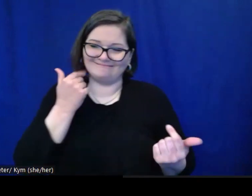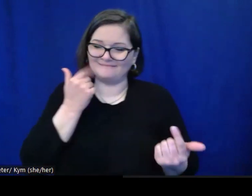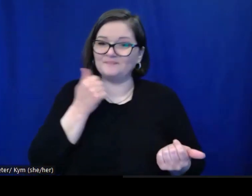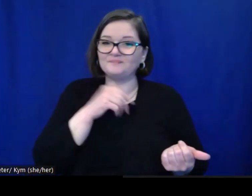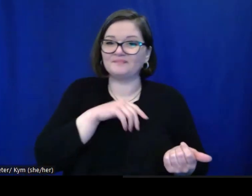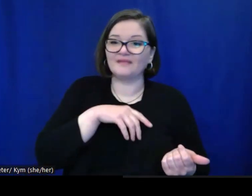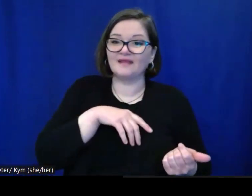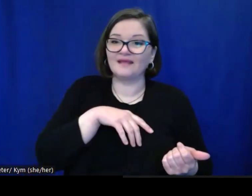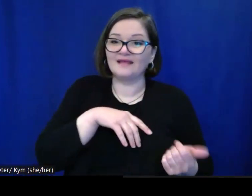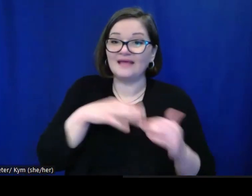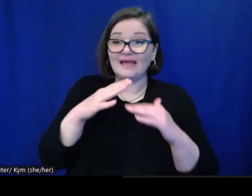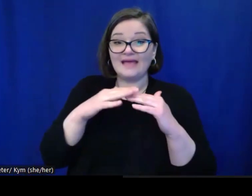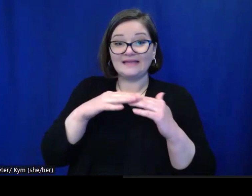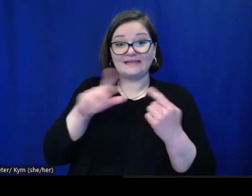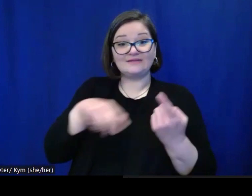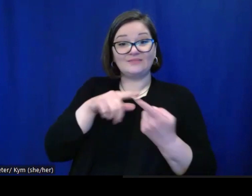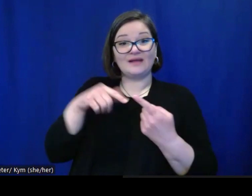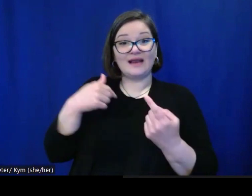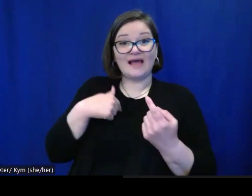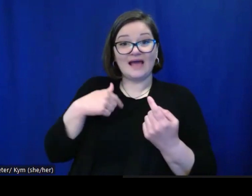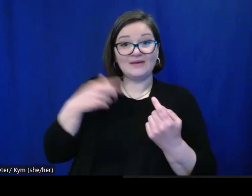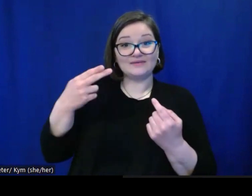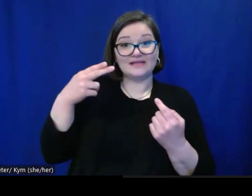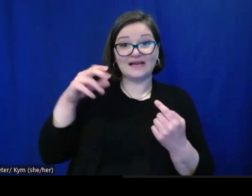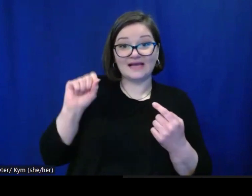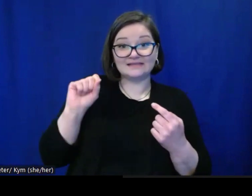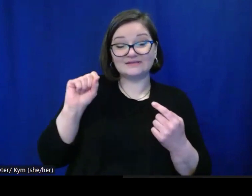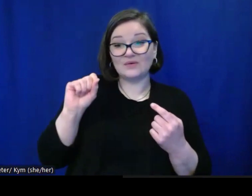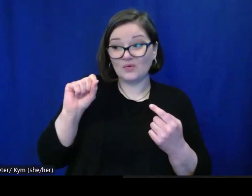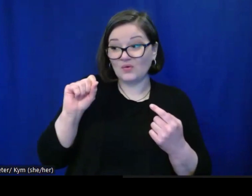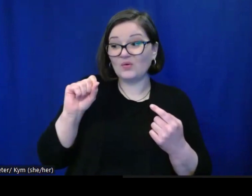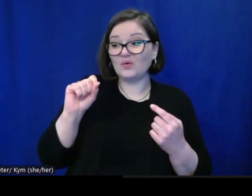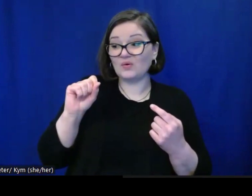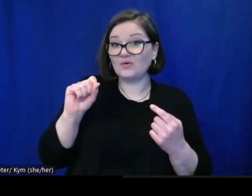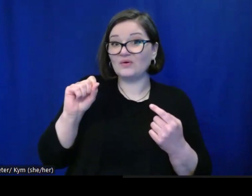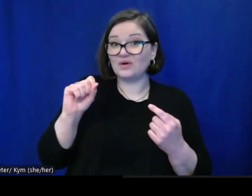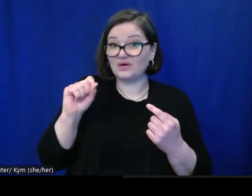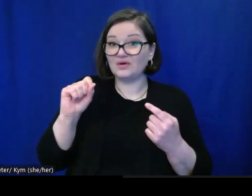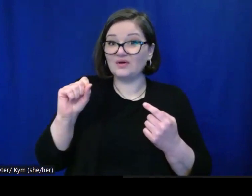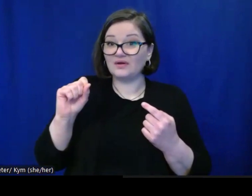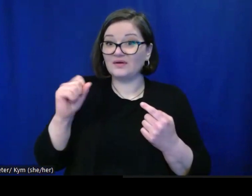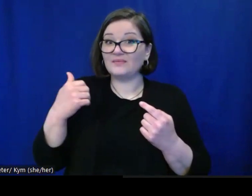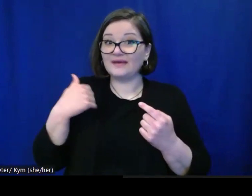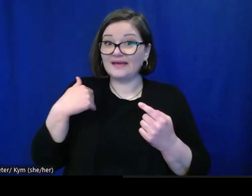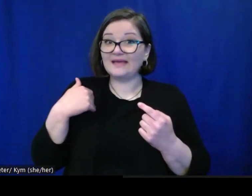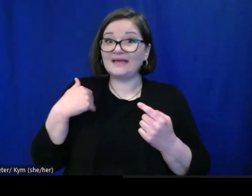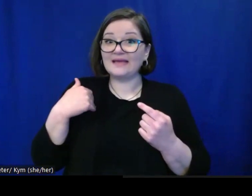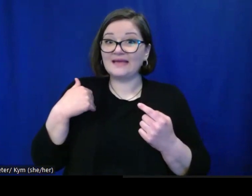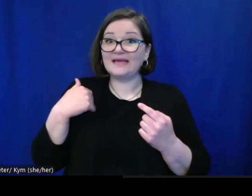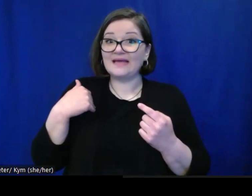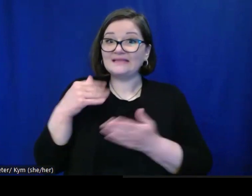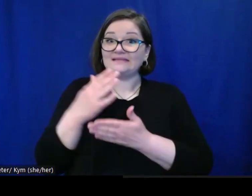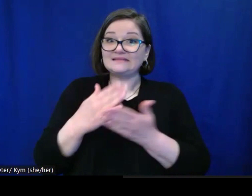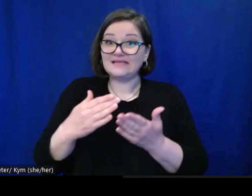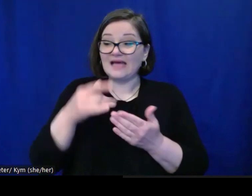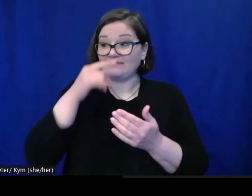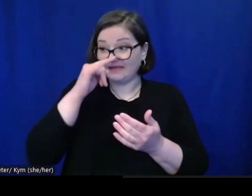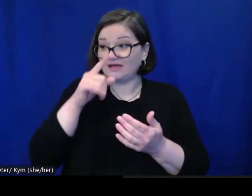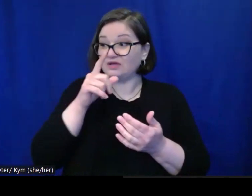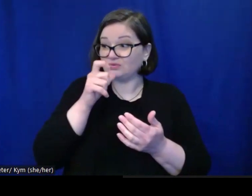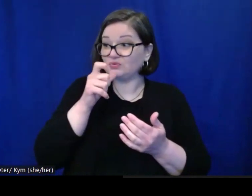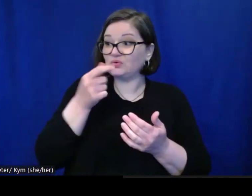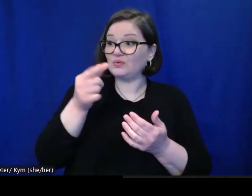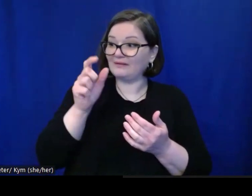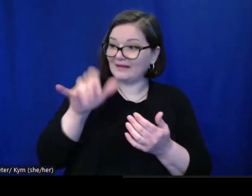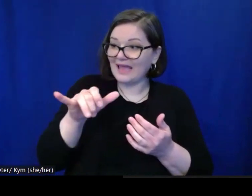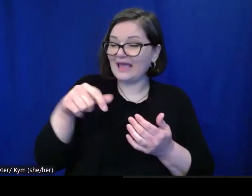at least when I was in high school, those who were brave enough to be gay or queer and out, they usually got bullied.